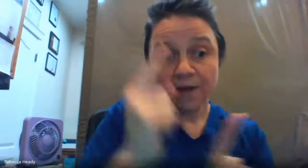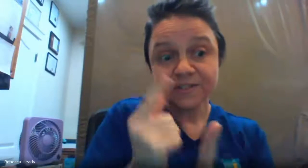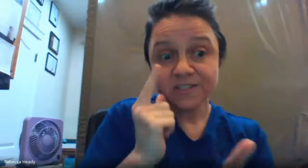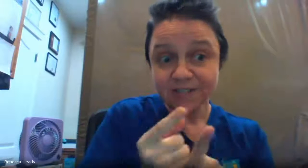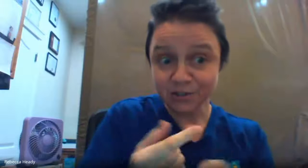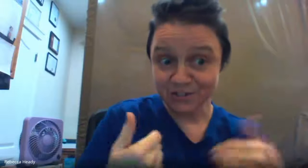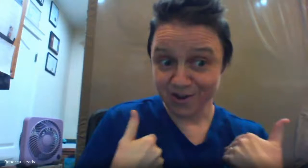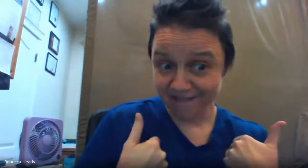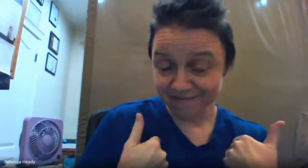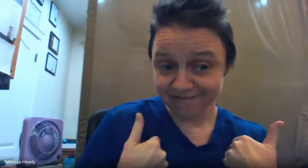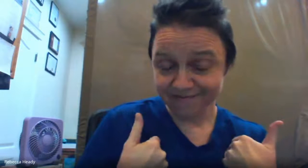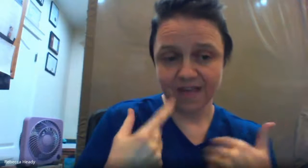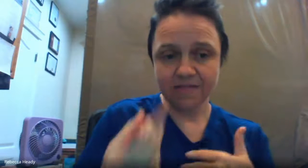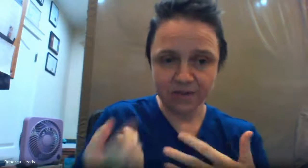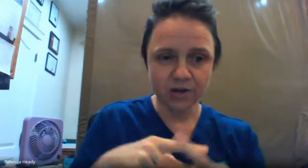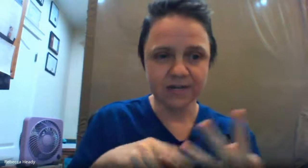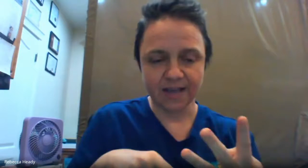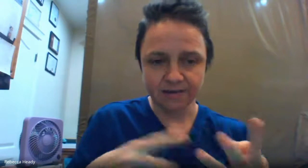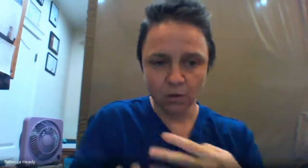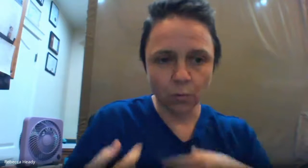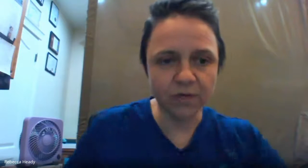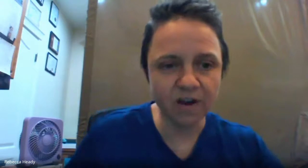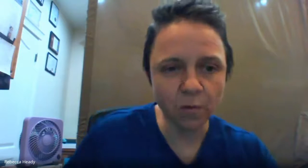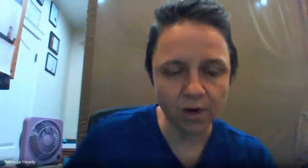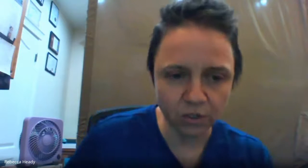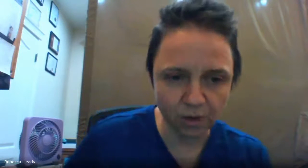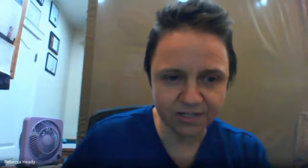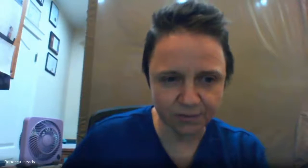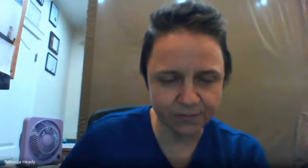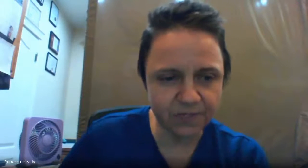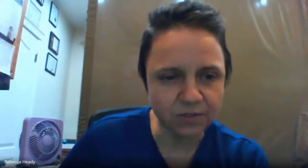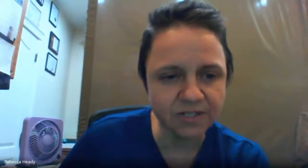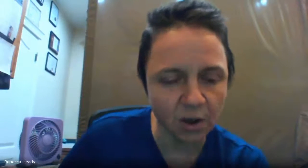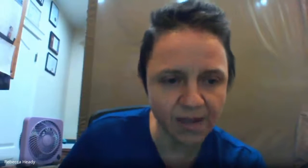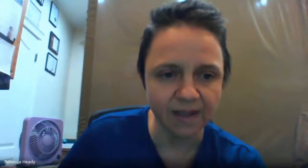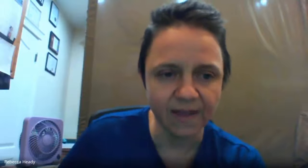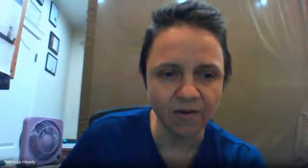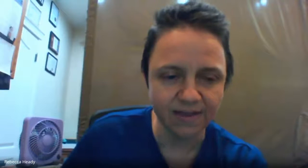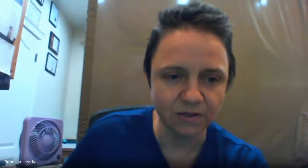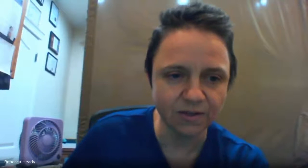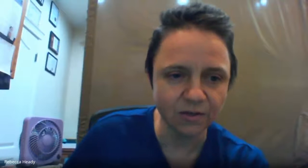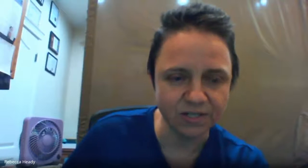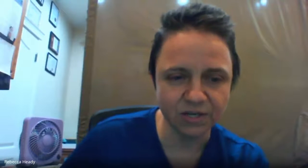sisters do you have? And then you're going to sign. So whichever one you want to do. So just tell me, and then I'll ask you the question, and you